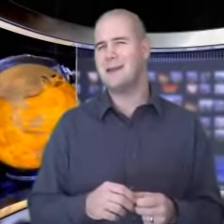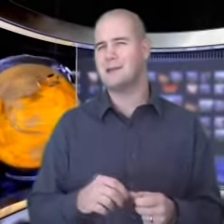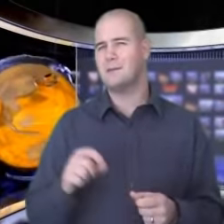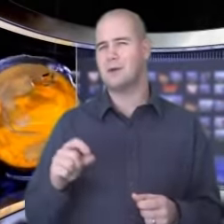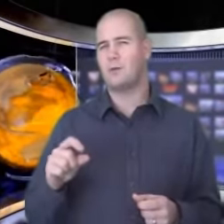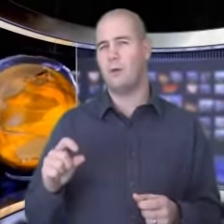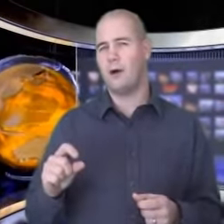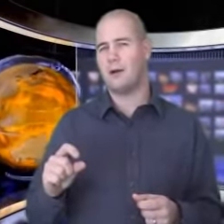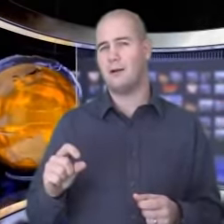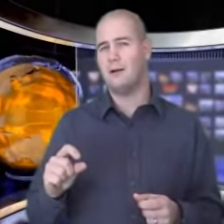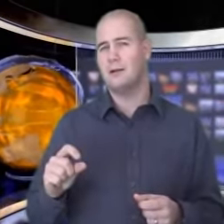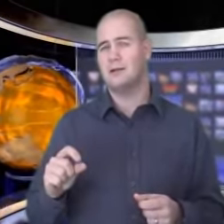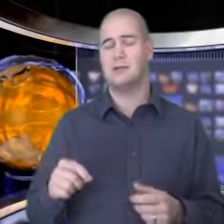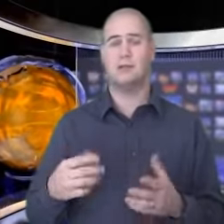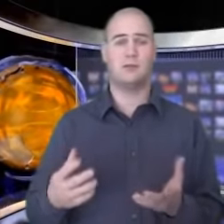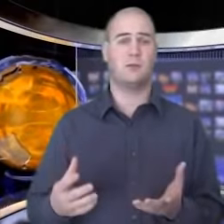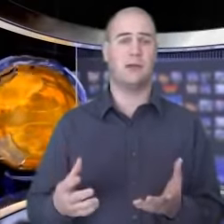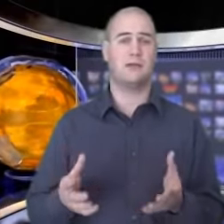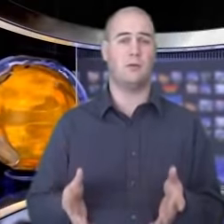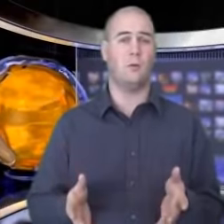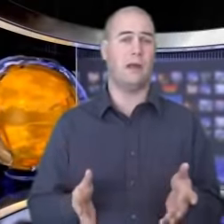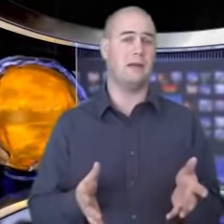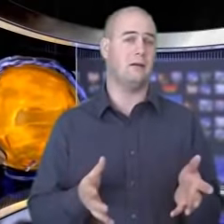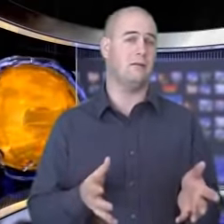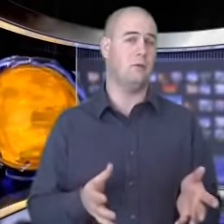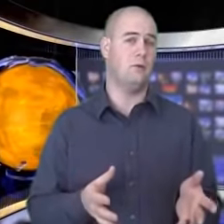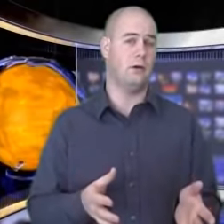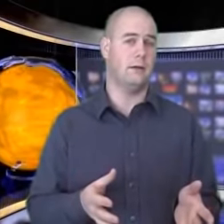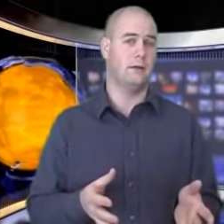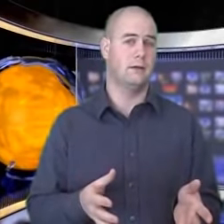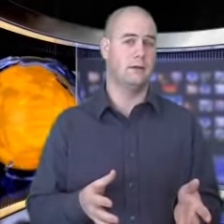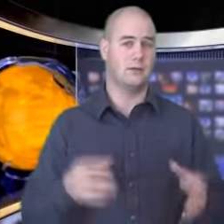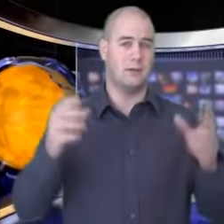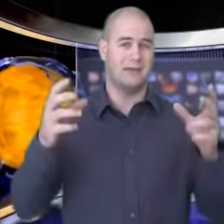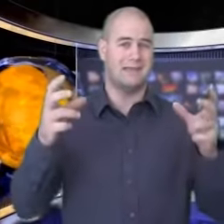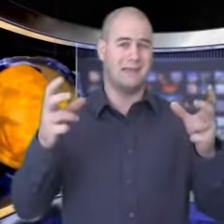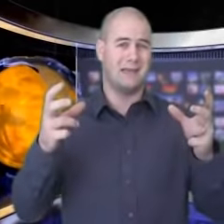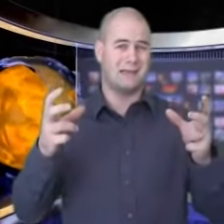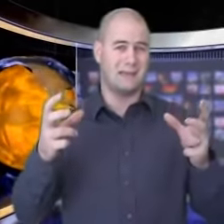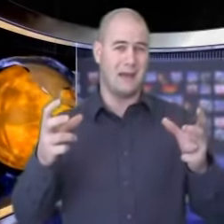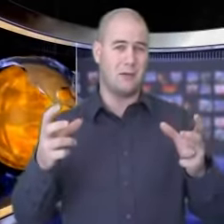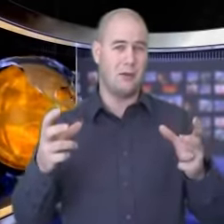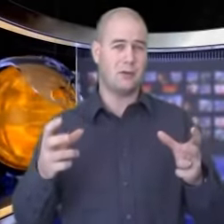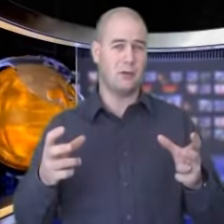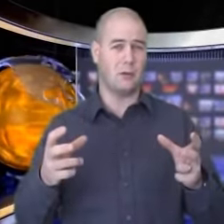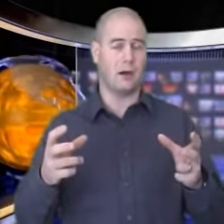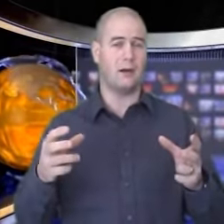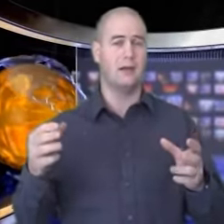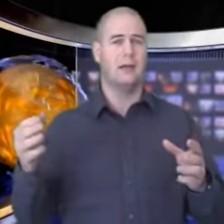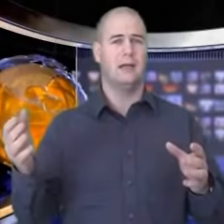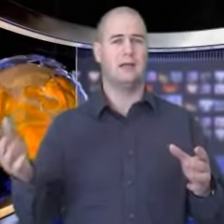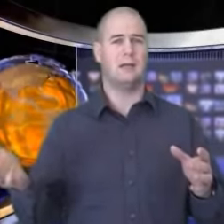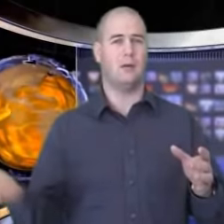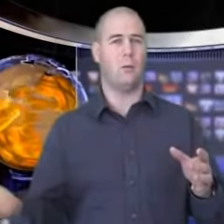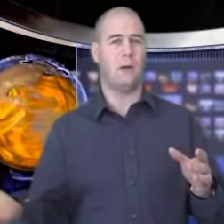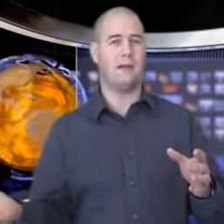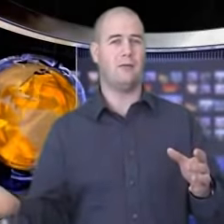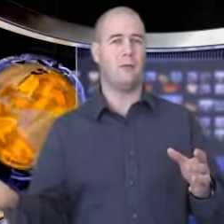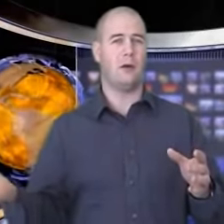much water to displace the weight of the wood. So it sinks down into the water until a weight of water